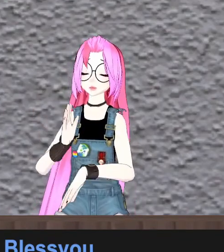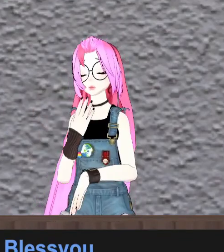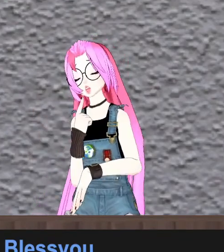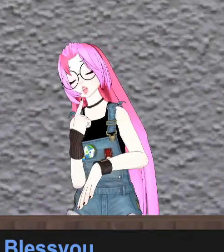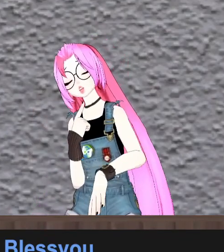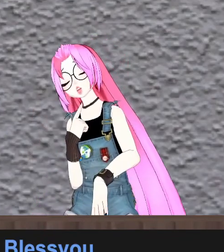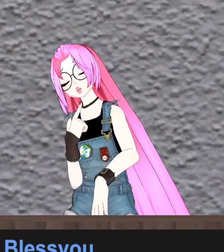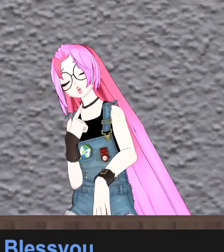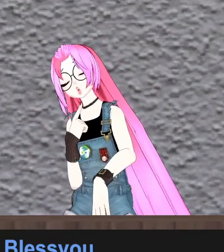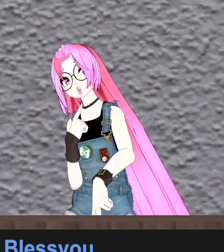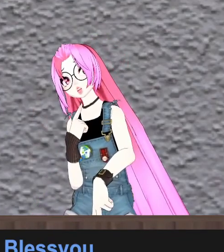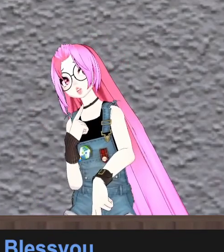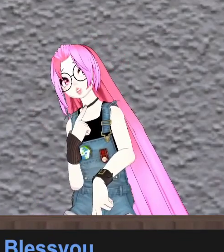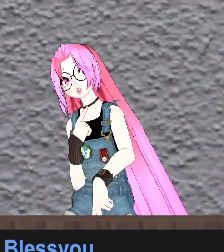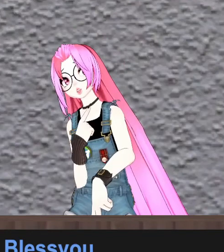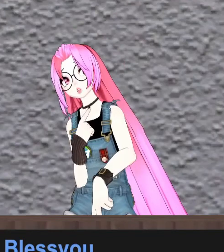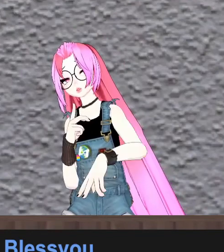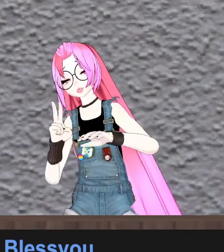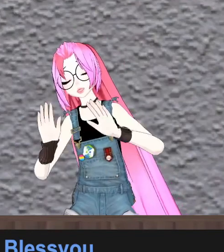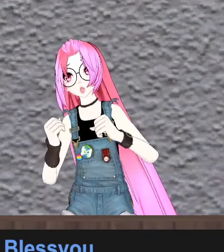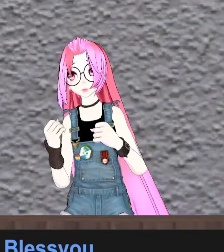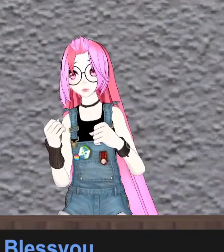I'm trying to think of a good way to word this. So,